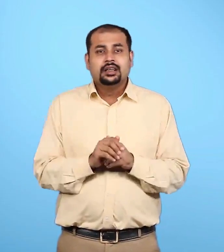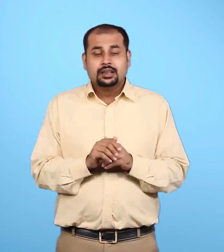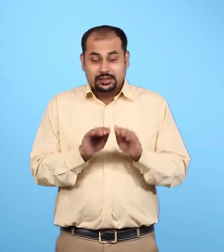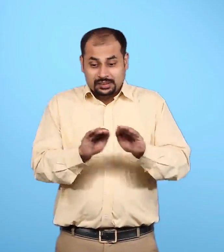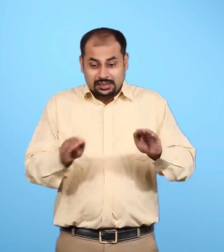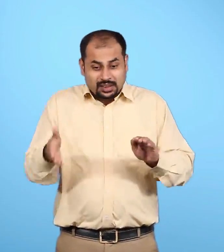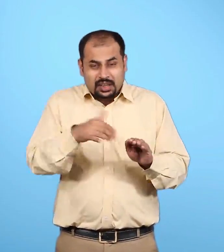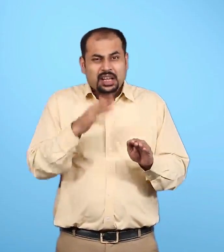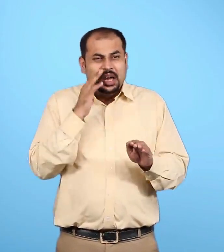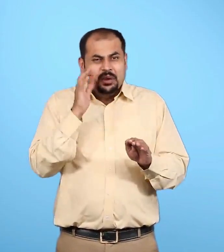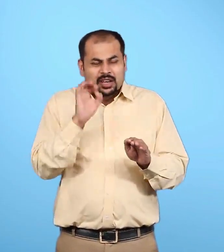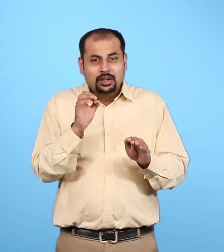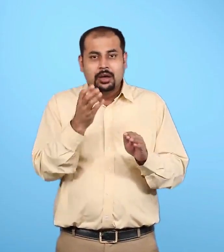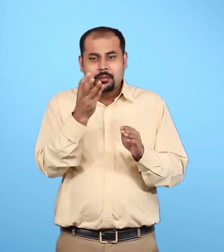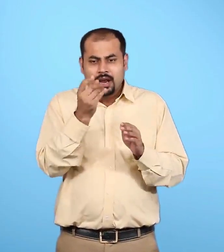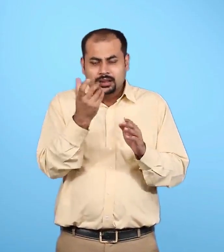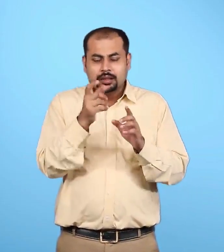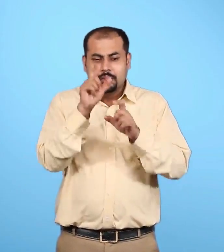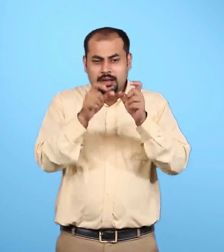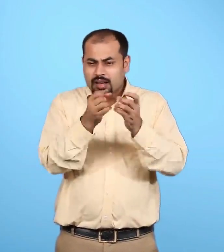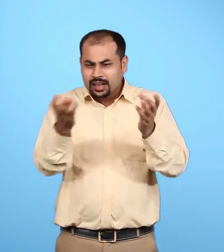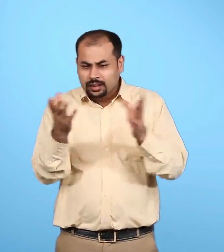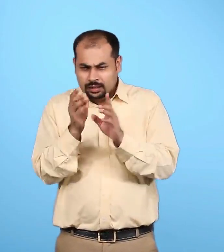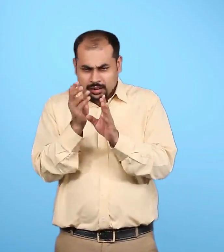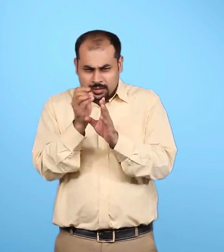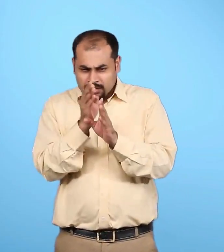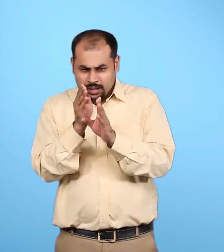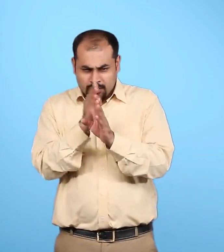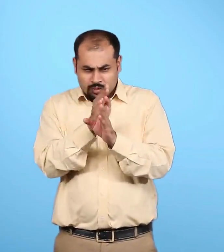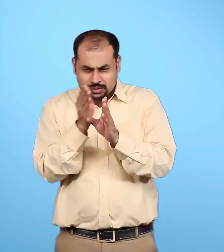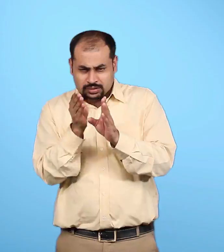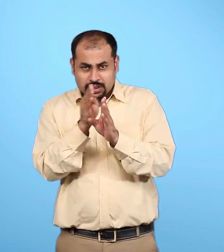It is important for children to get a sense of approximation.